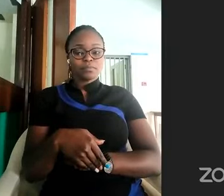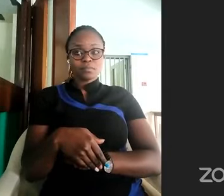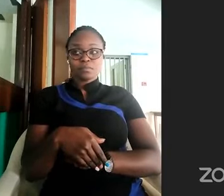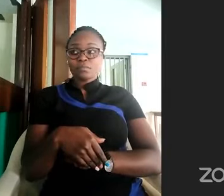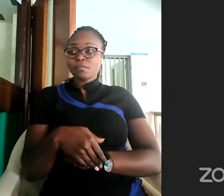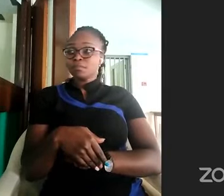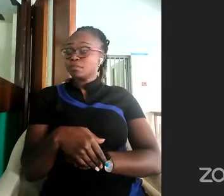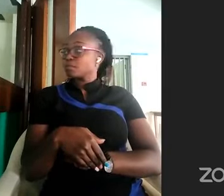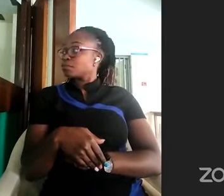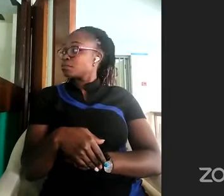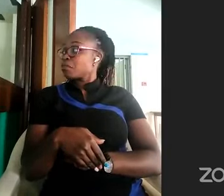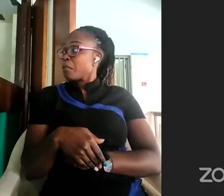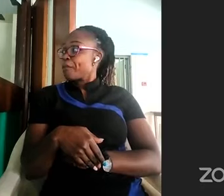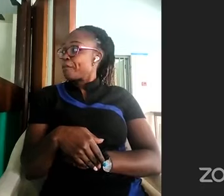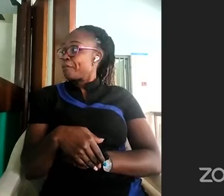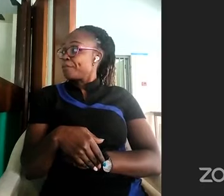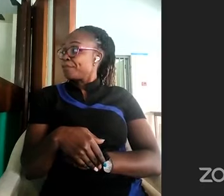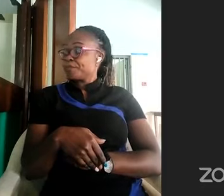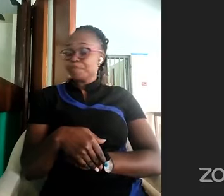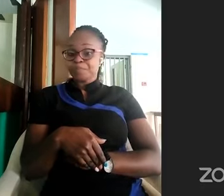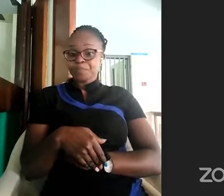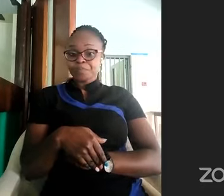Kindly confirm if you can hear me, anybody?